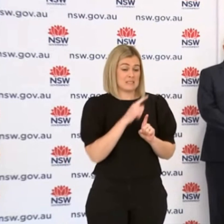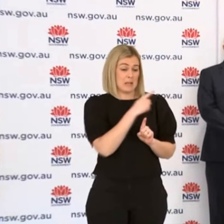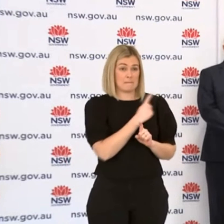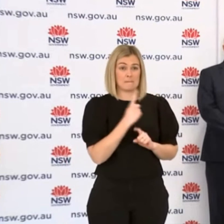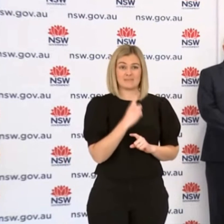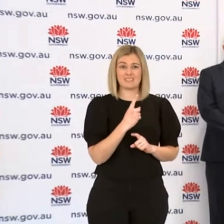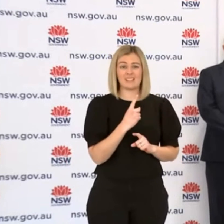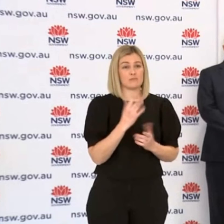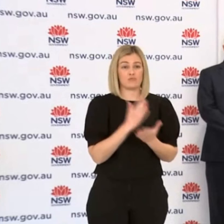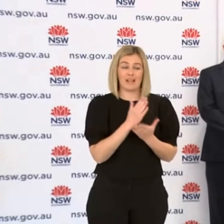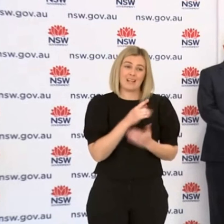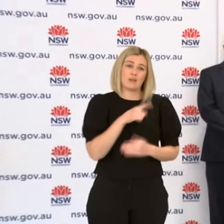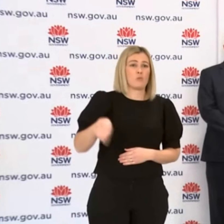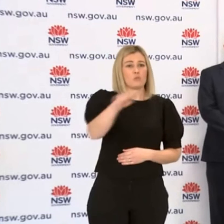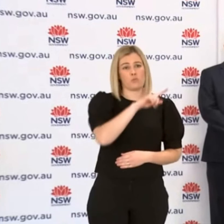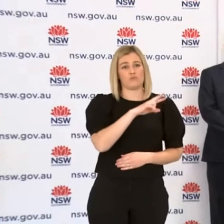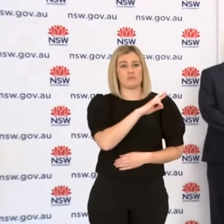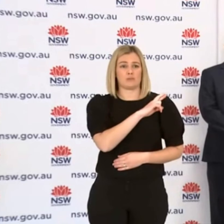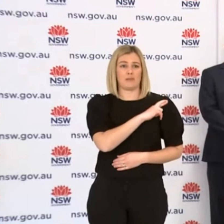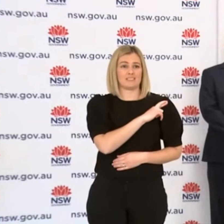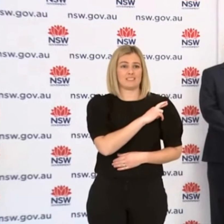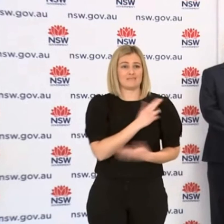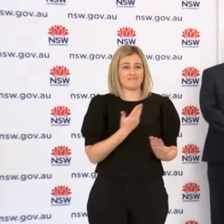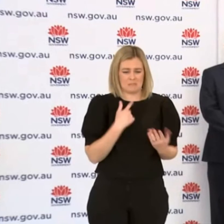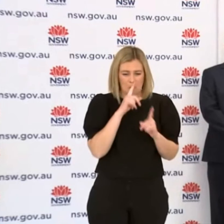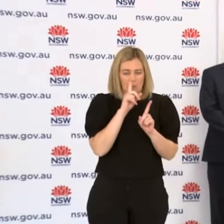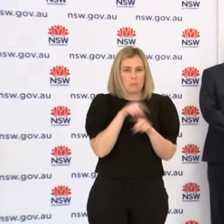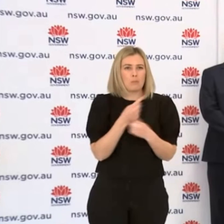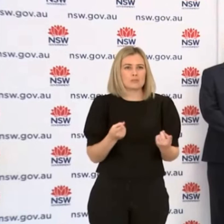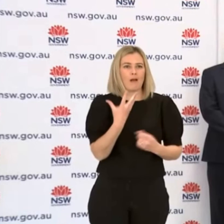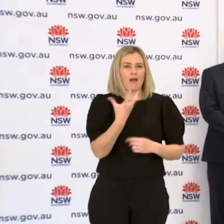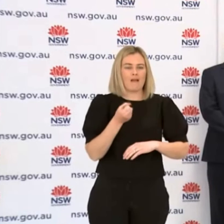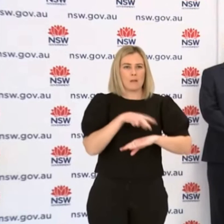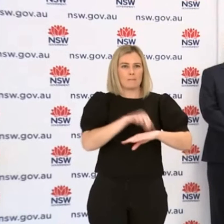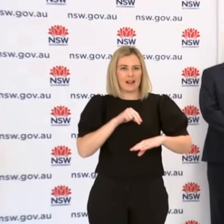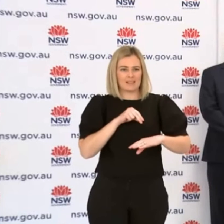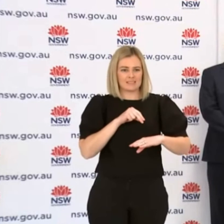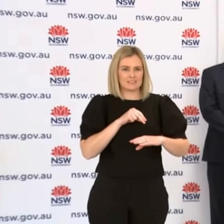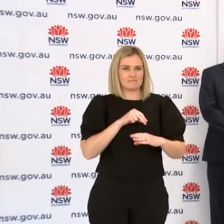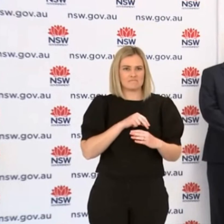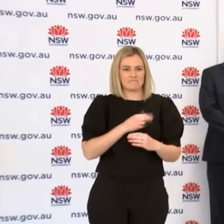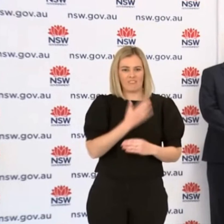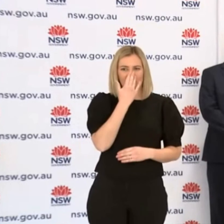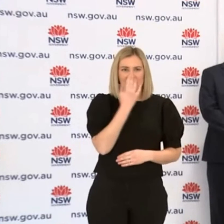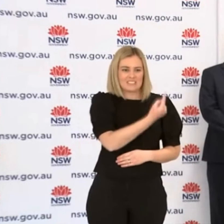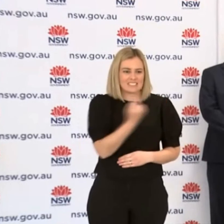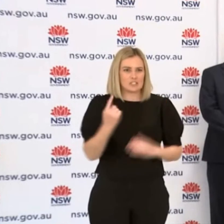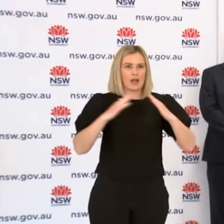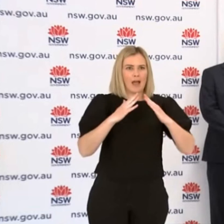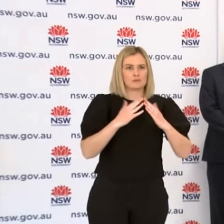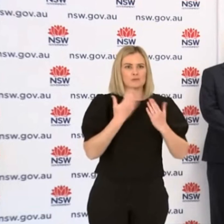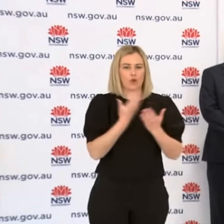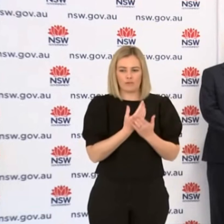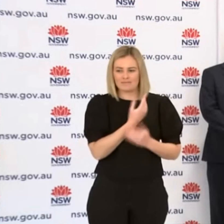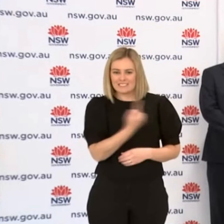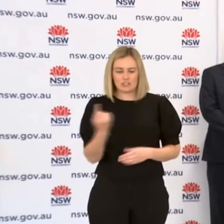absolutely no way that we can have a police officer outside of every house, on every street corner, outside of